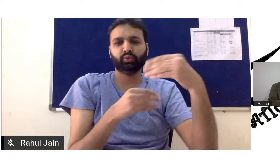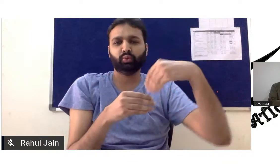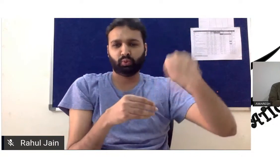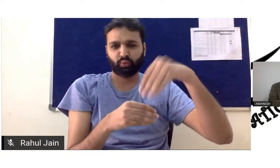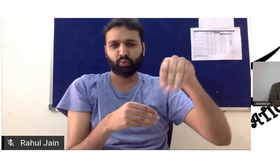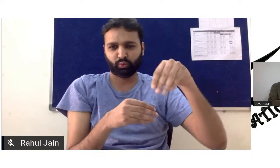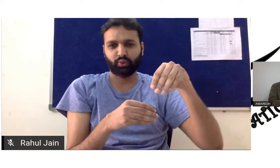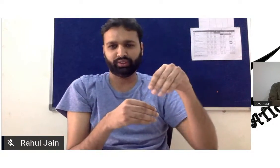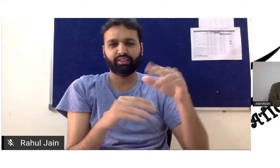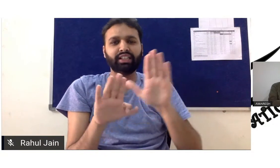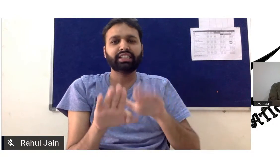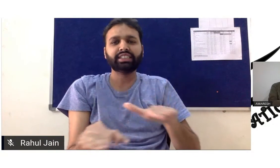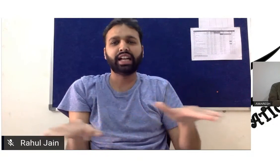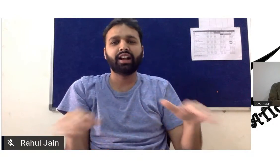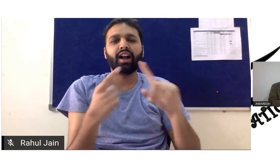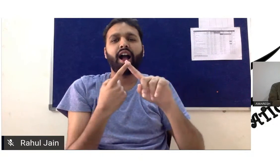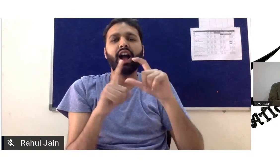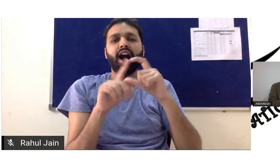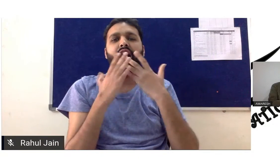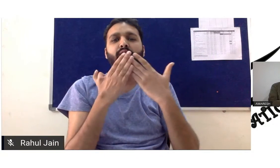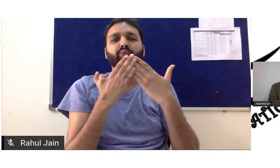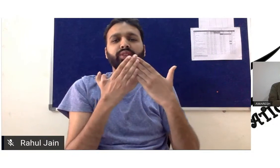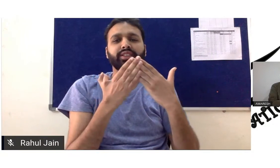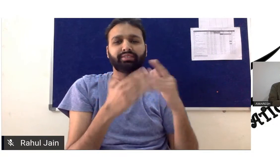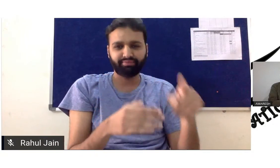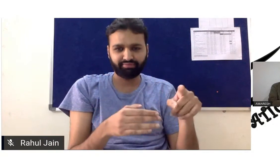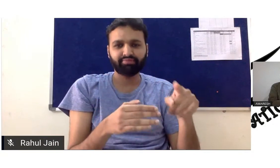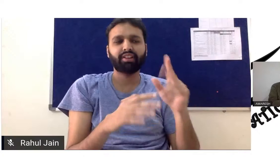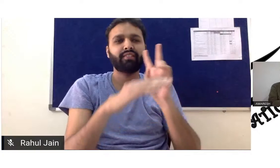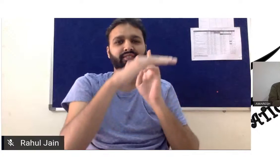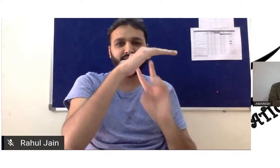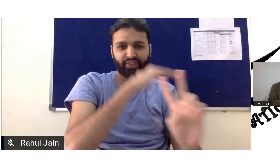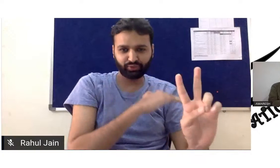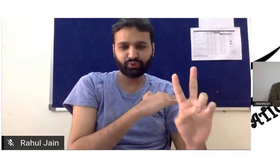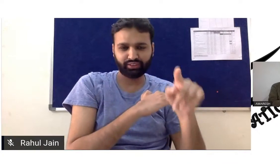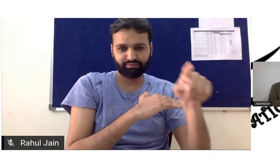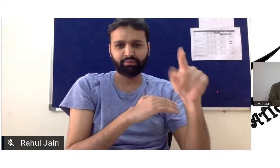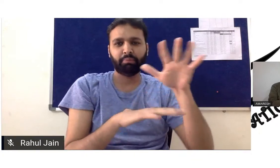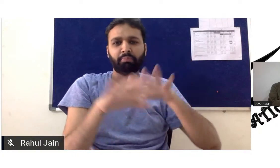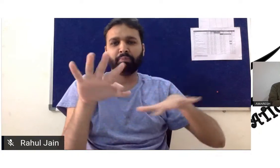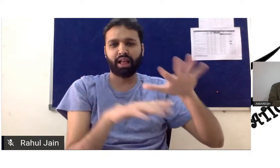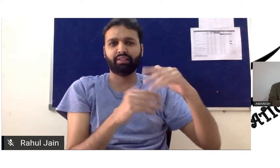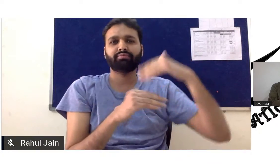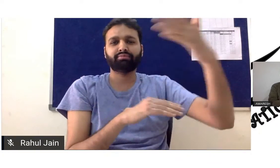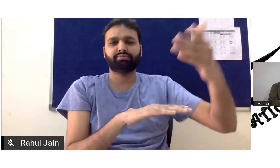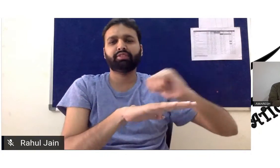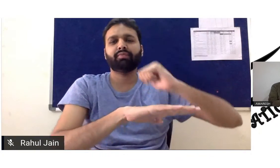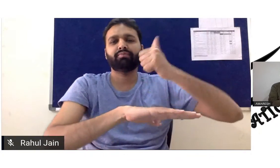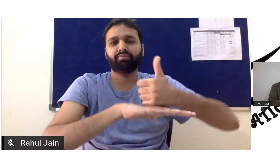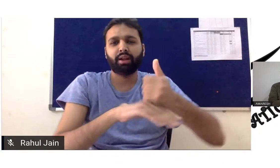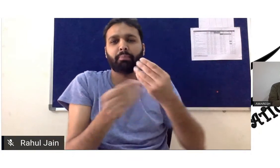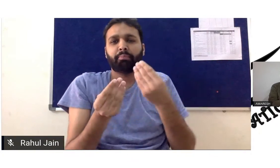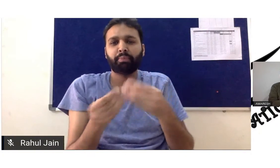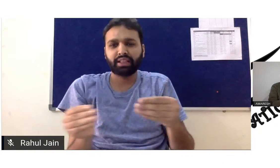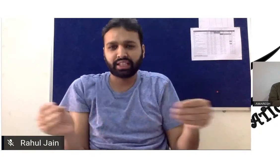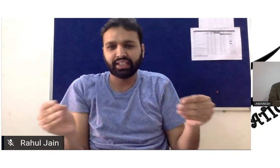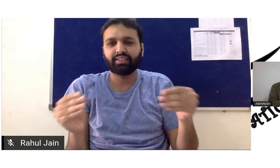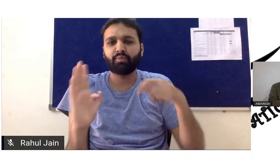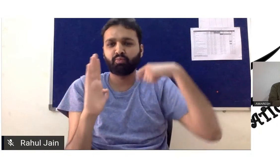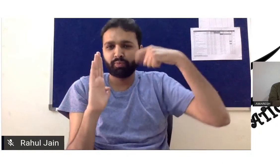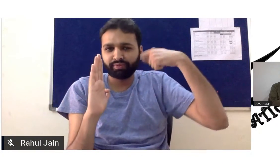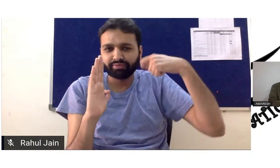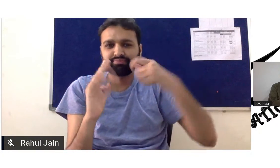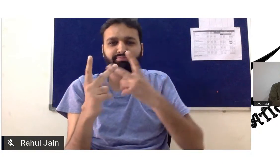in Hyderabad. So we have a vision for educating children. So that is our vision.